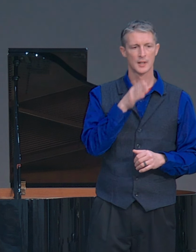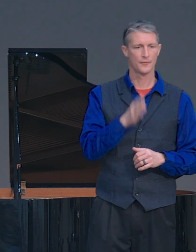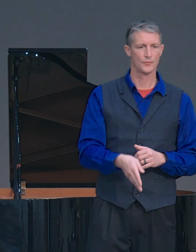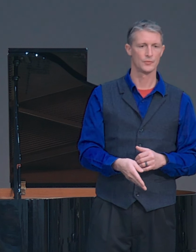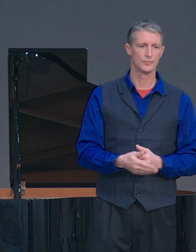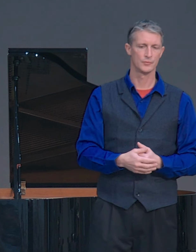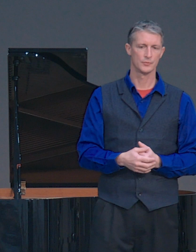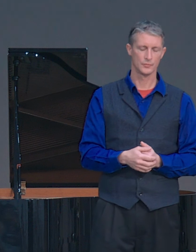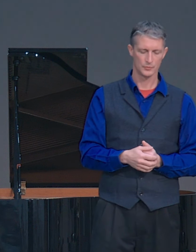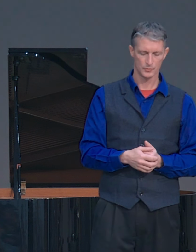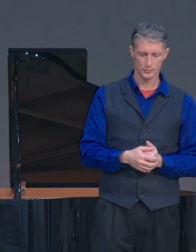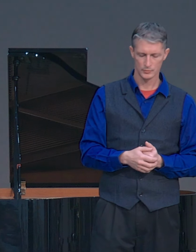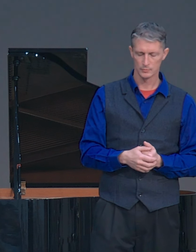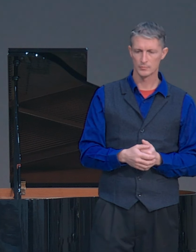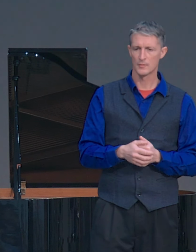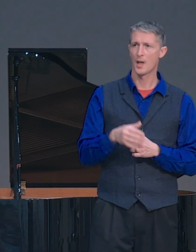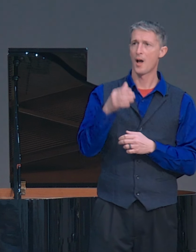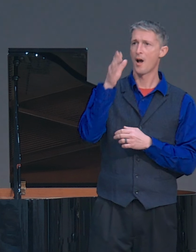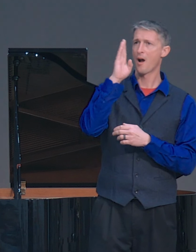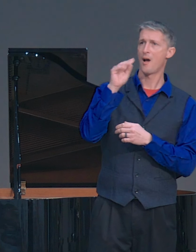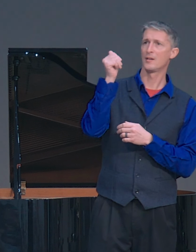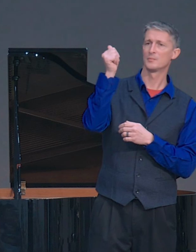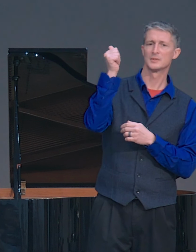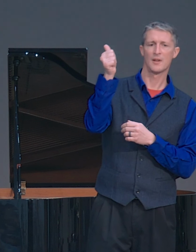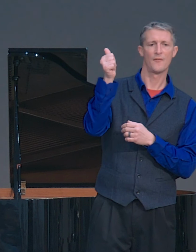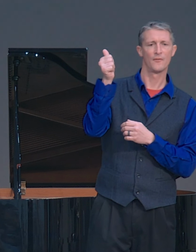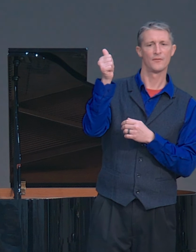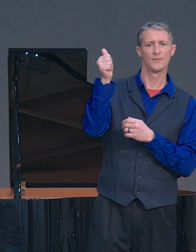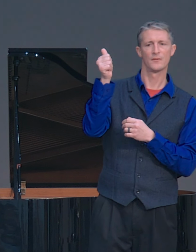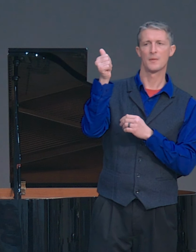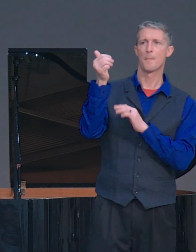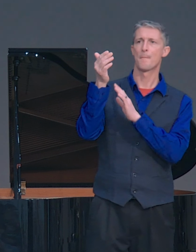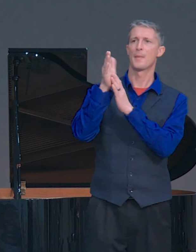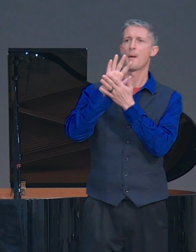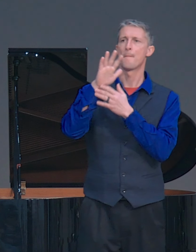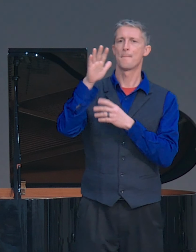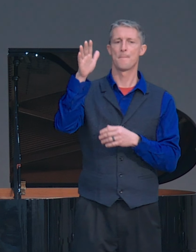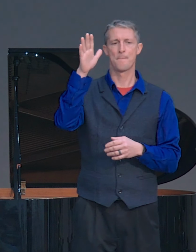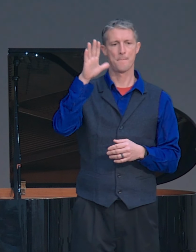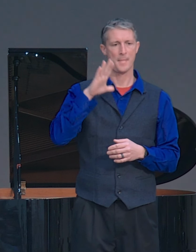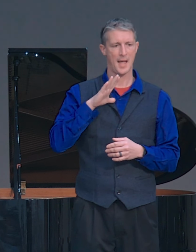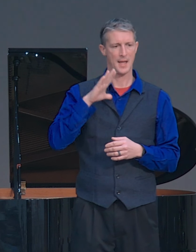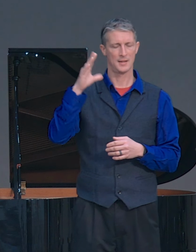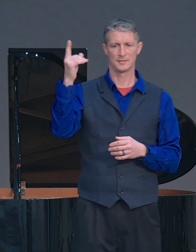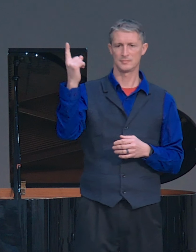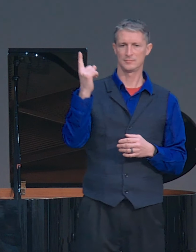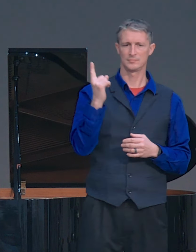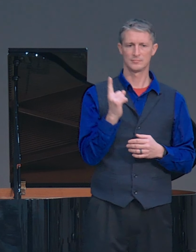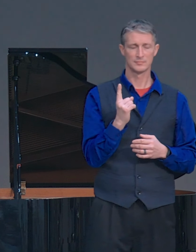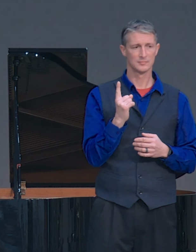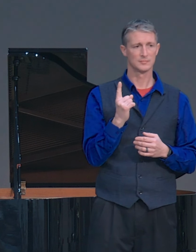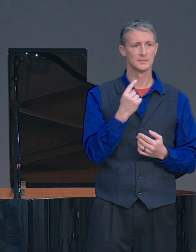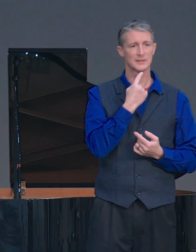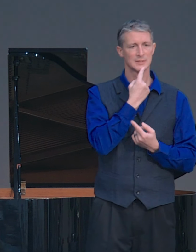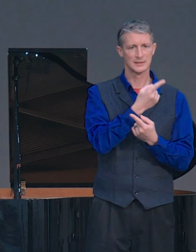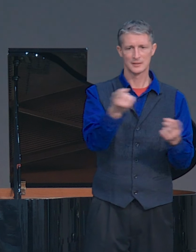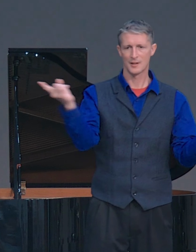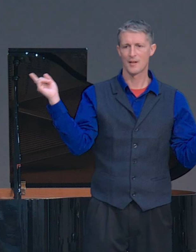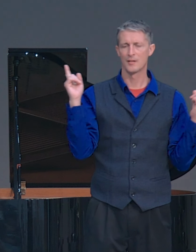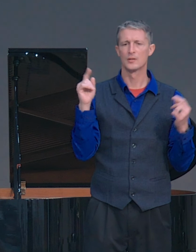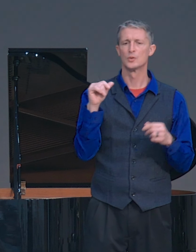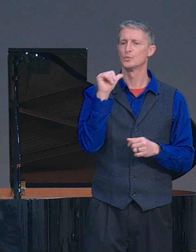The God-man is warning them not to seek the glory that only belongs